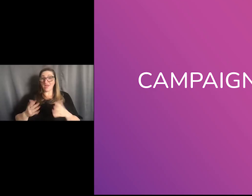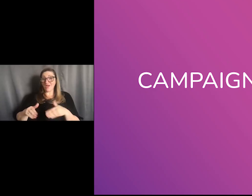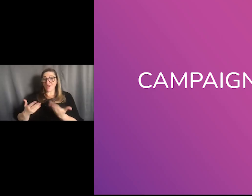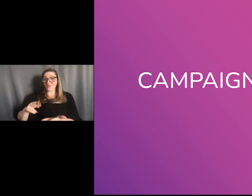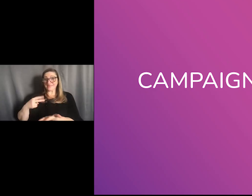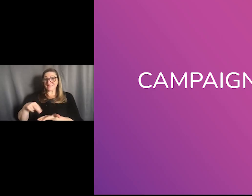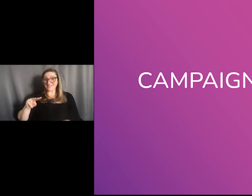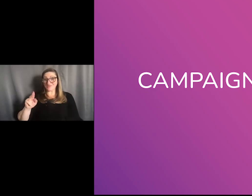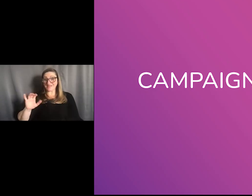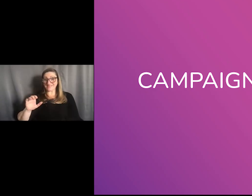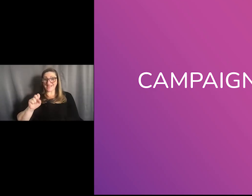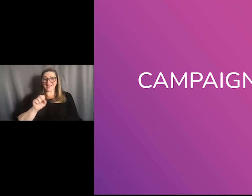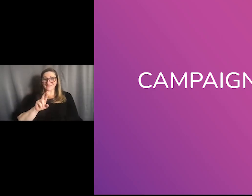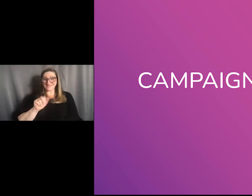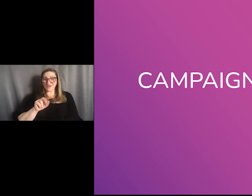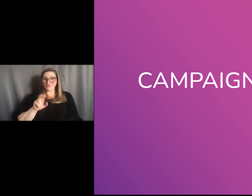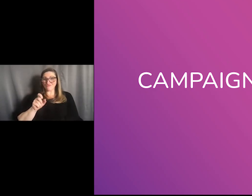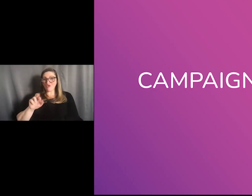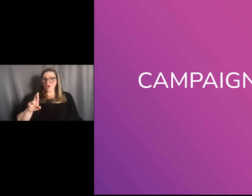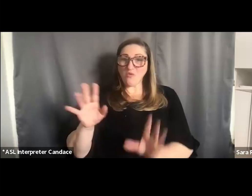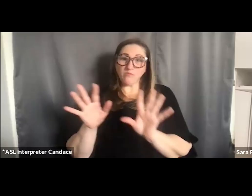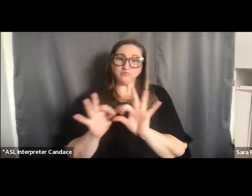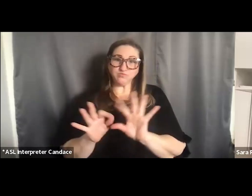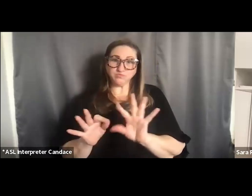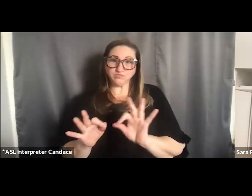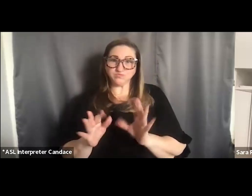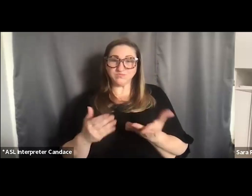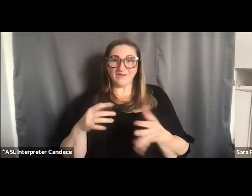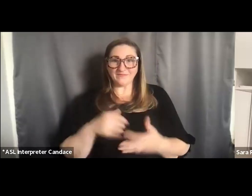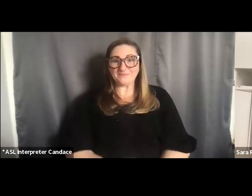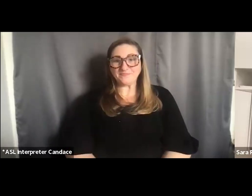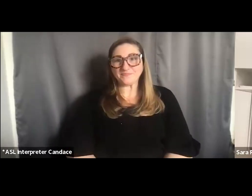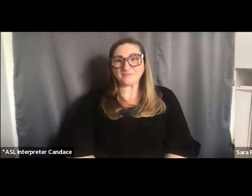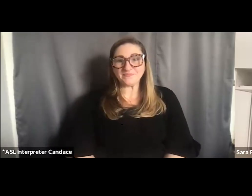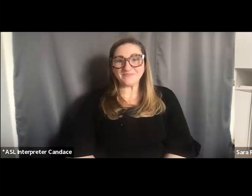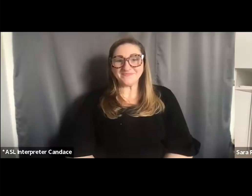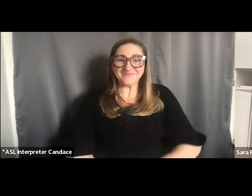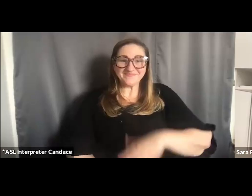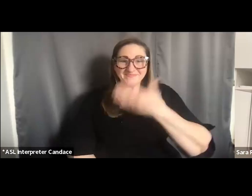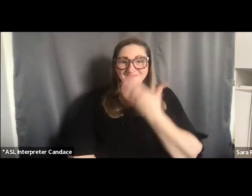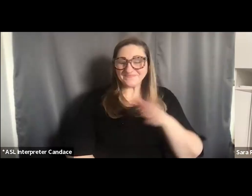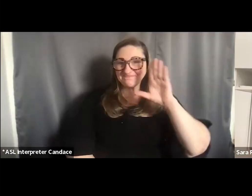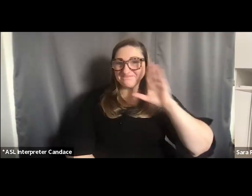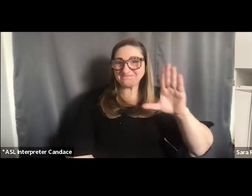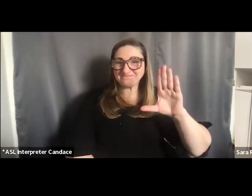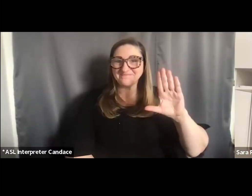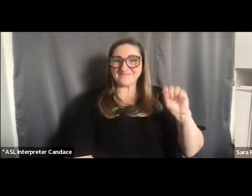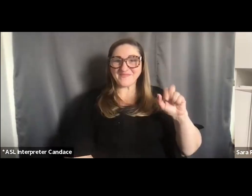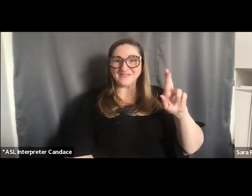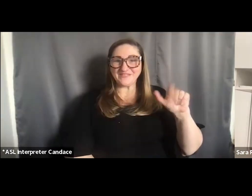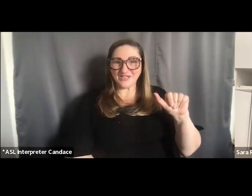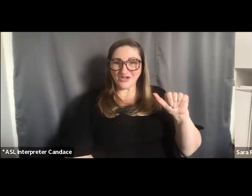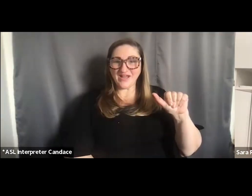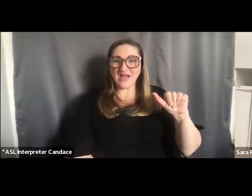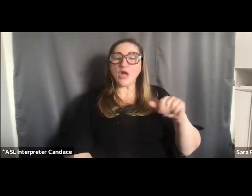Dance.NYC, Sarah Rower, for a few words. Thanks, Melinda. Hi, y'all. I'm Sarah, and I use she, her